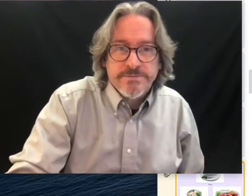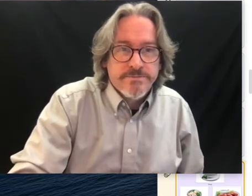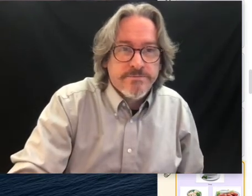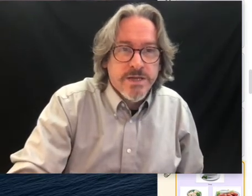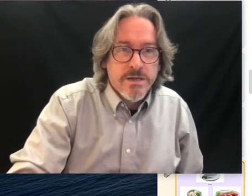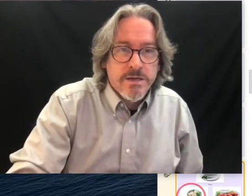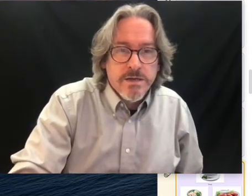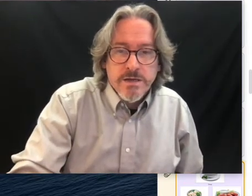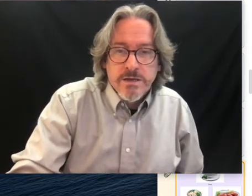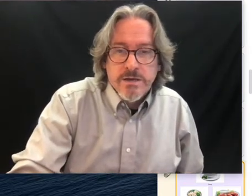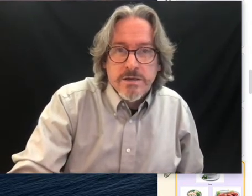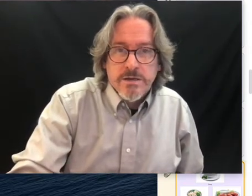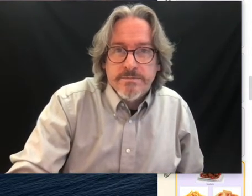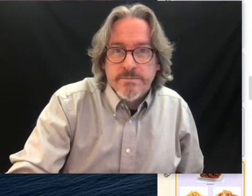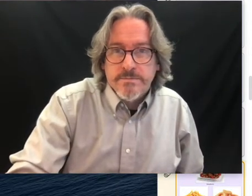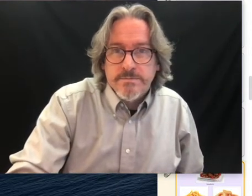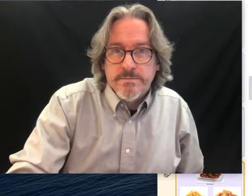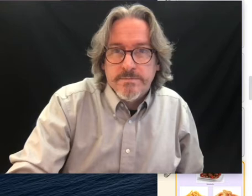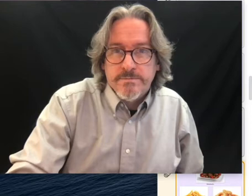wings.